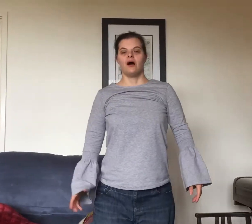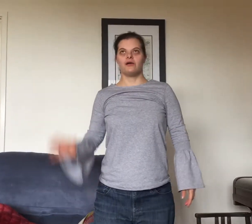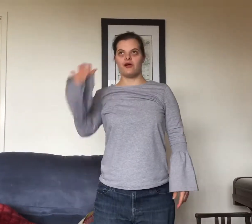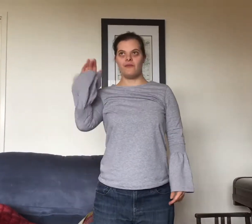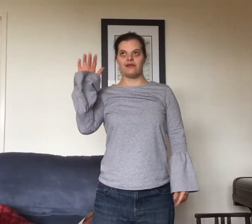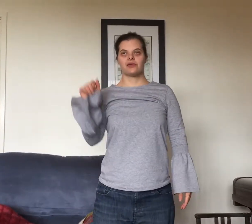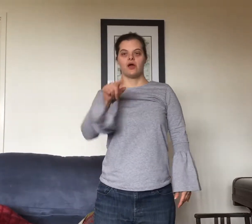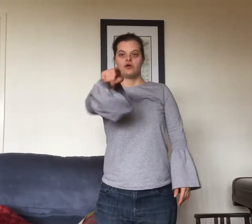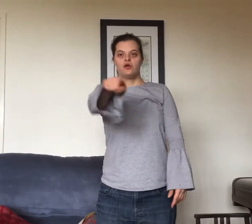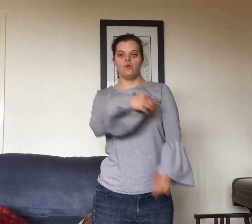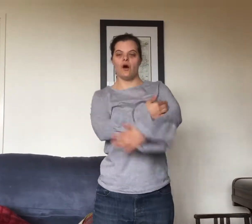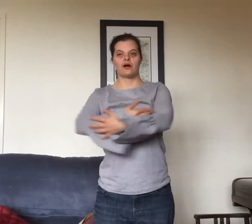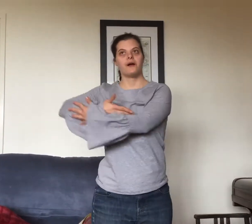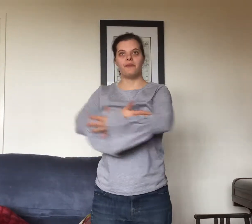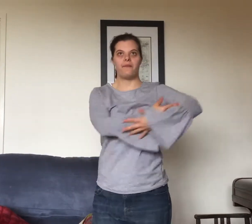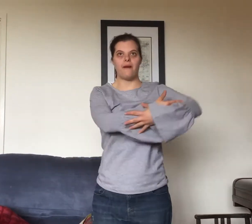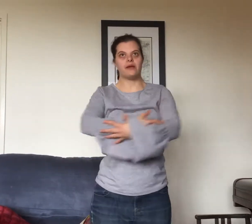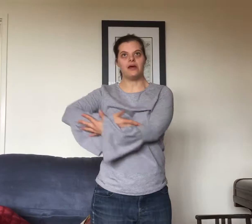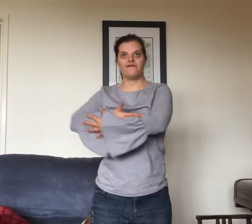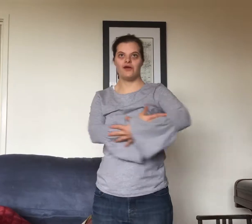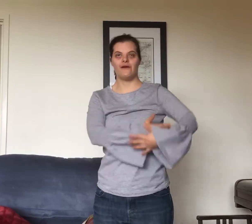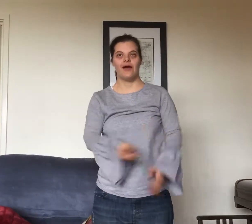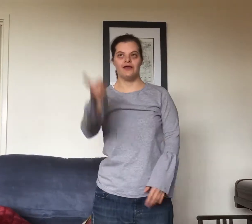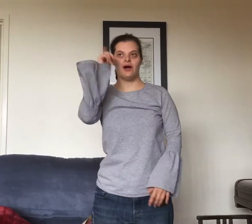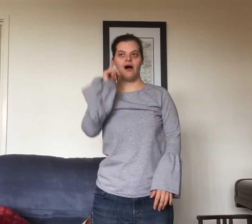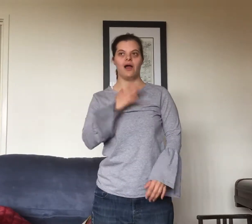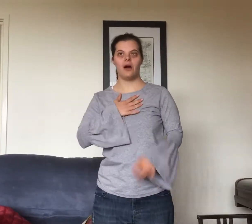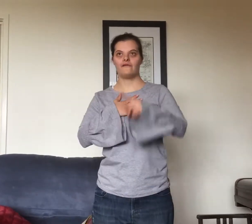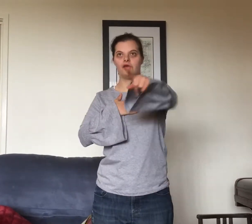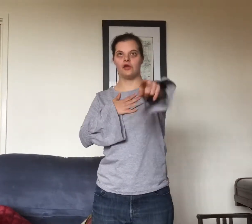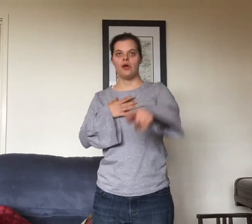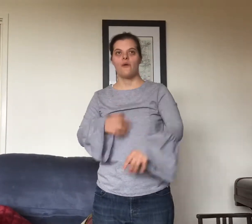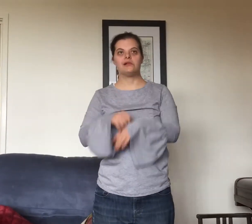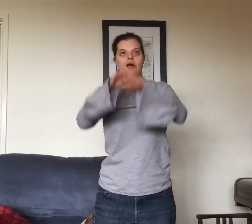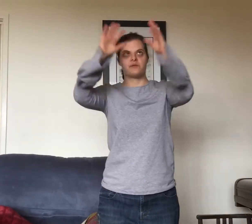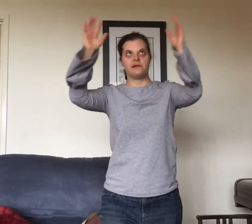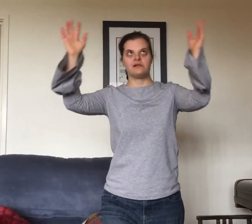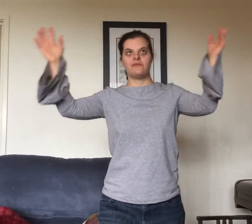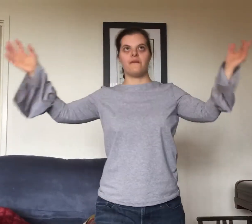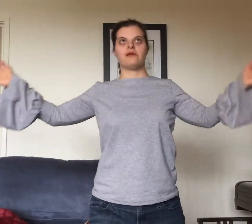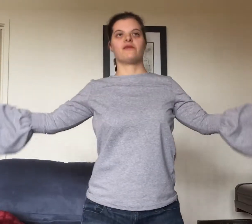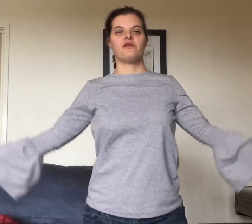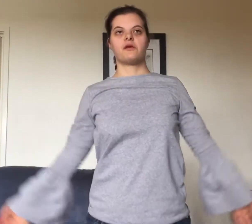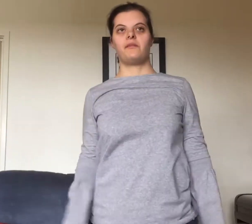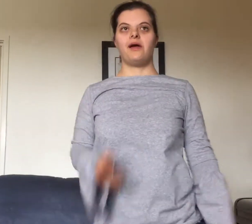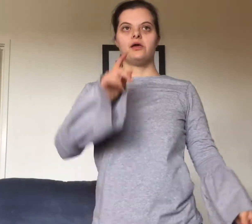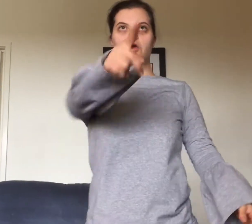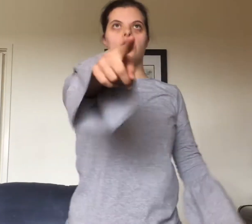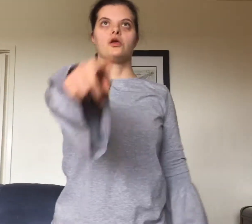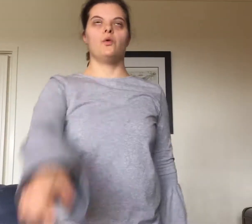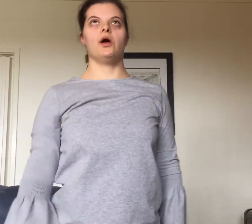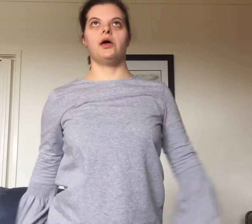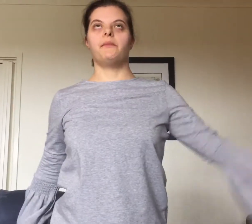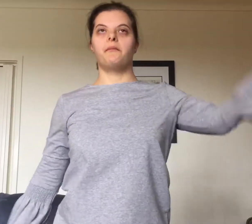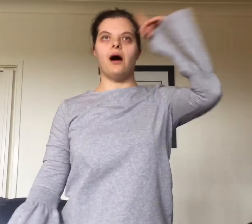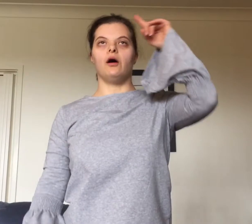Hi Tommies, you rock, my baby nephew and I love you. We can't especially marry me, it's the first time I met you. You were in my mind,